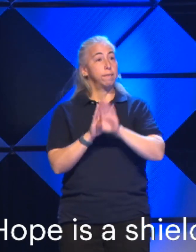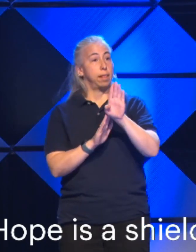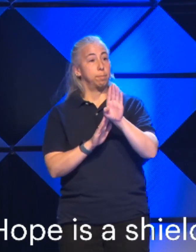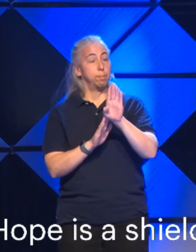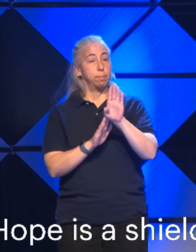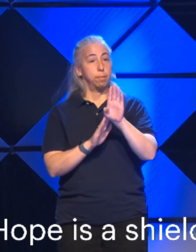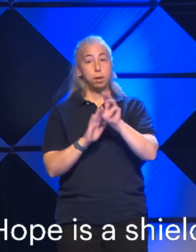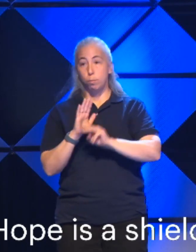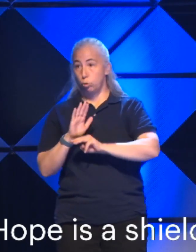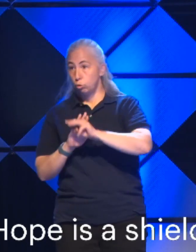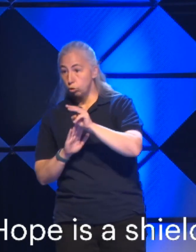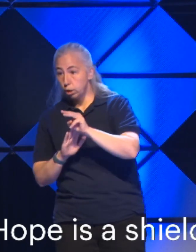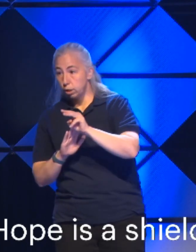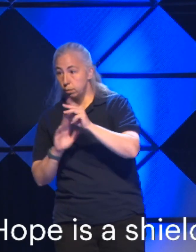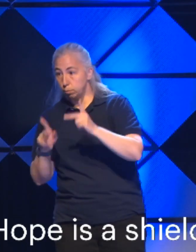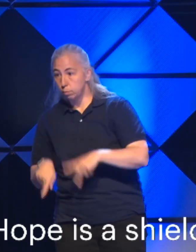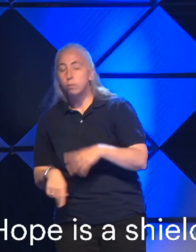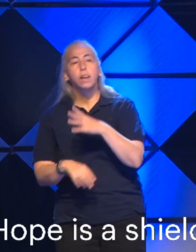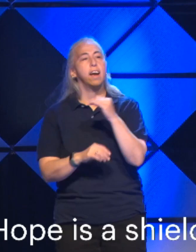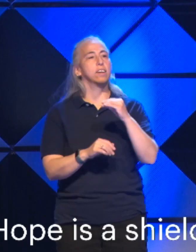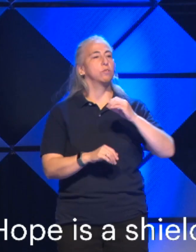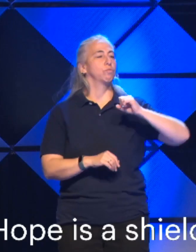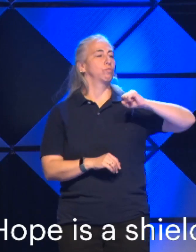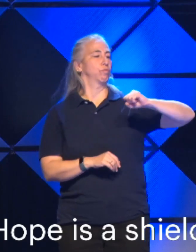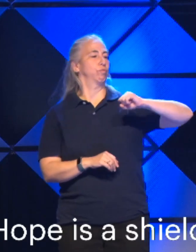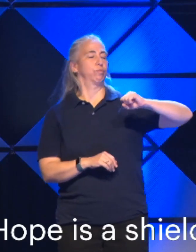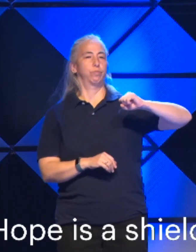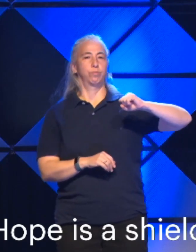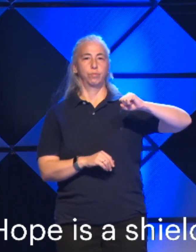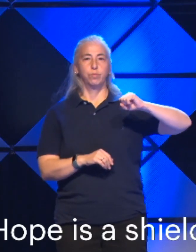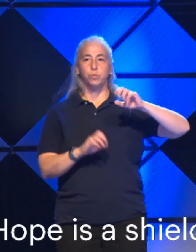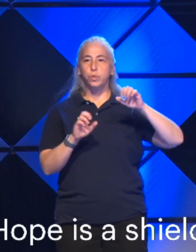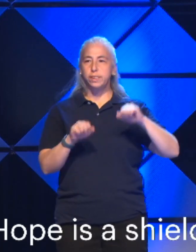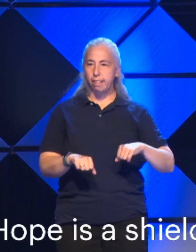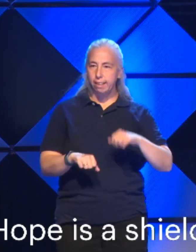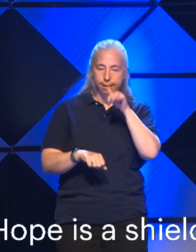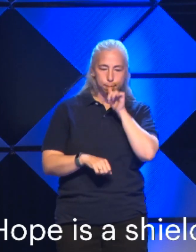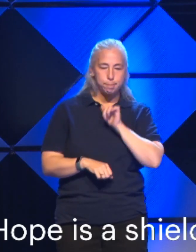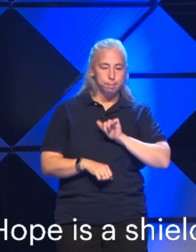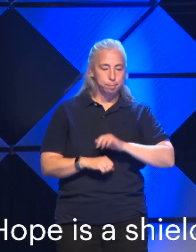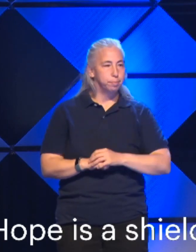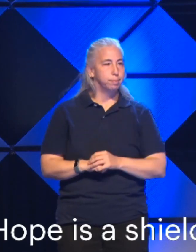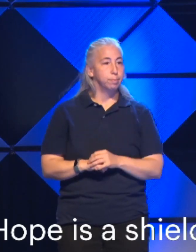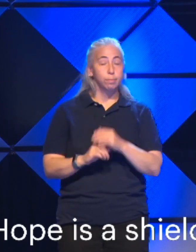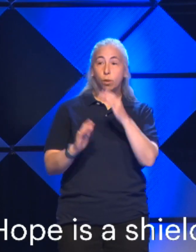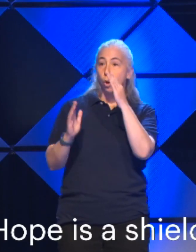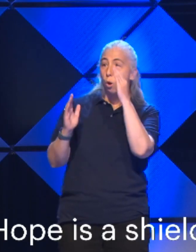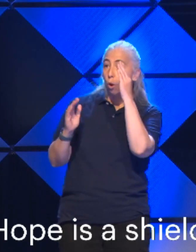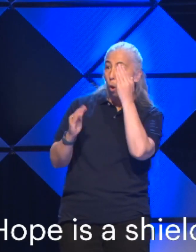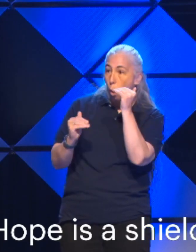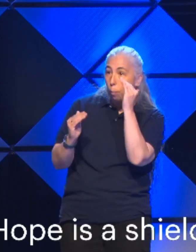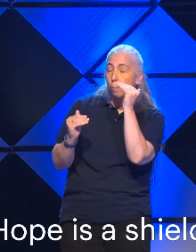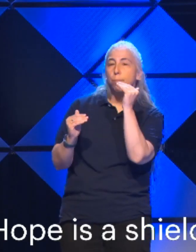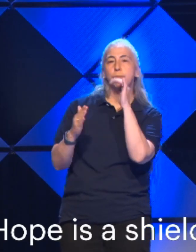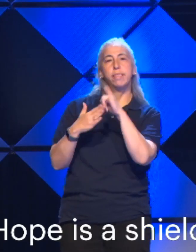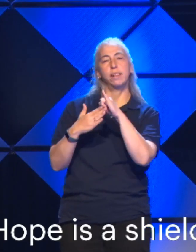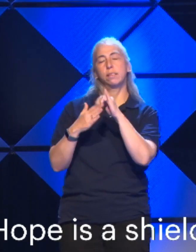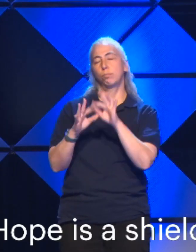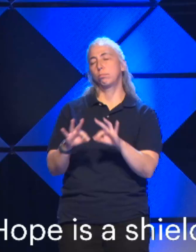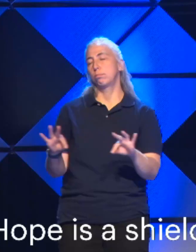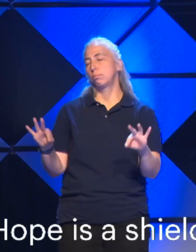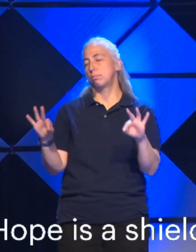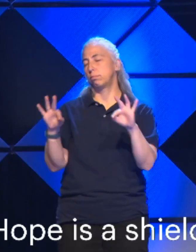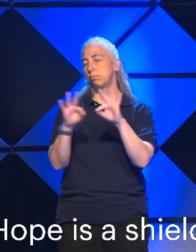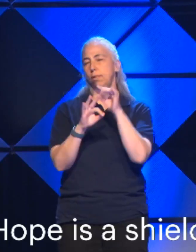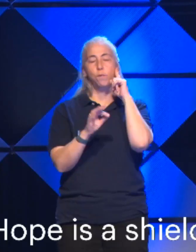maturity and resilience. Hope is vital for our faith. Actually, when our